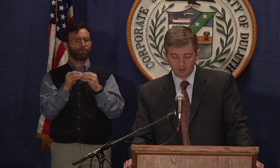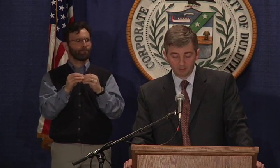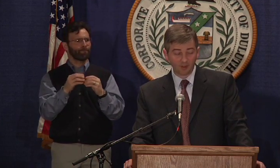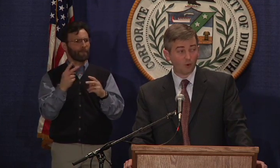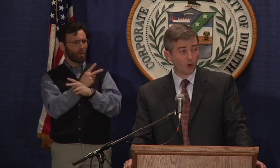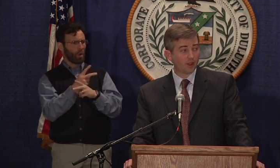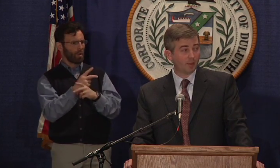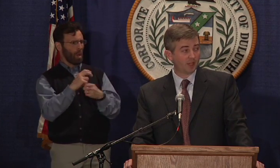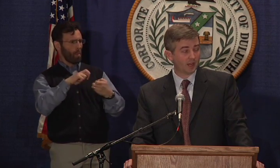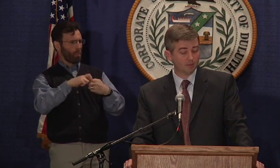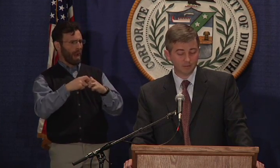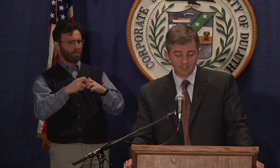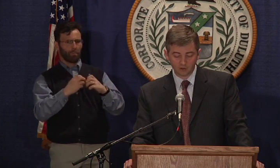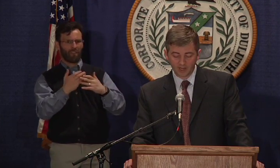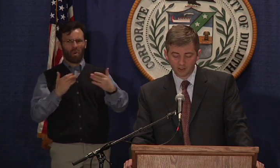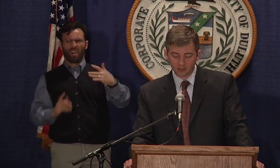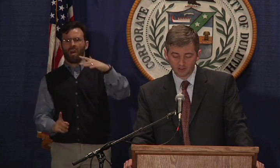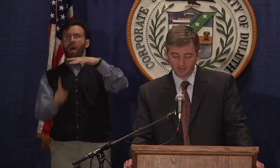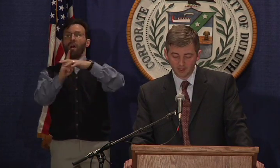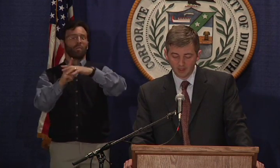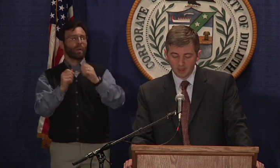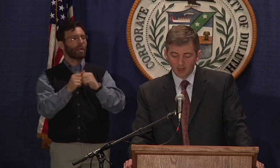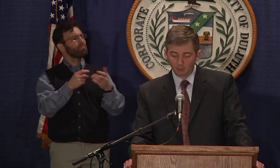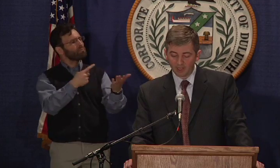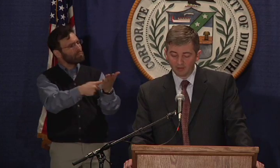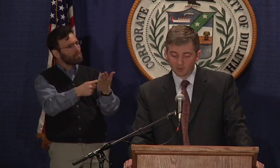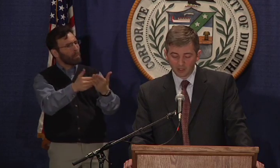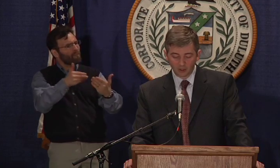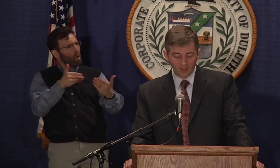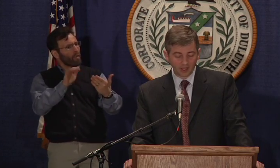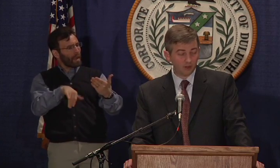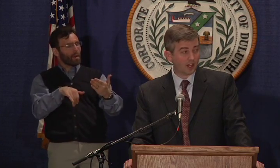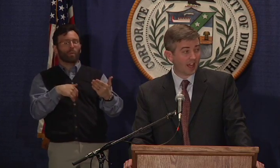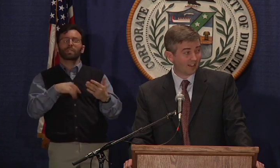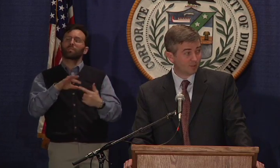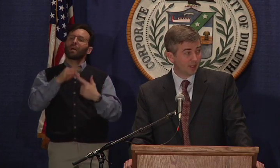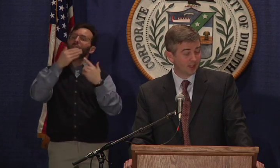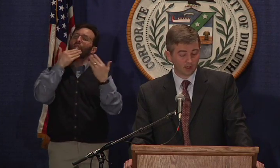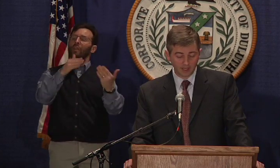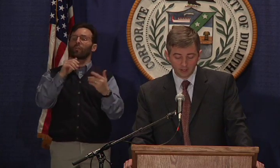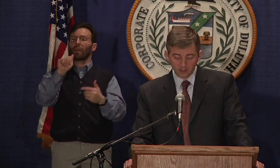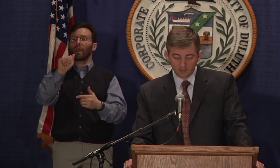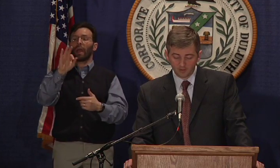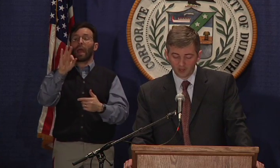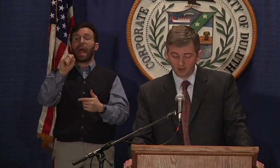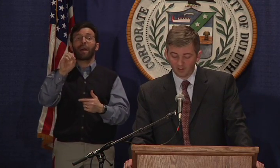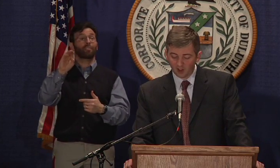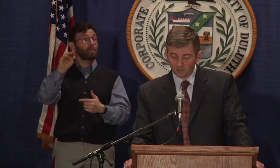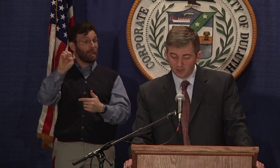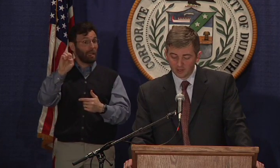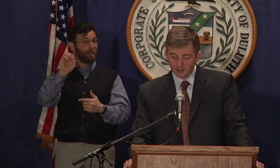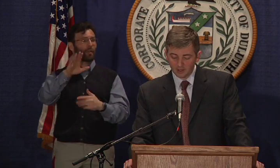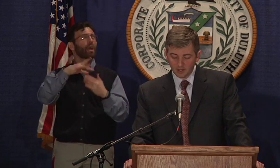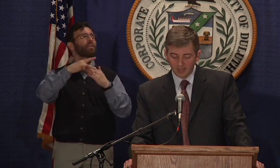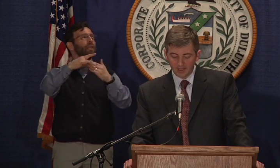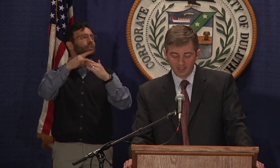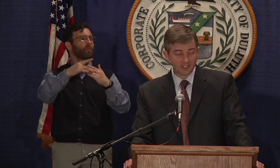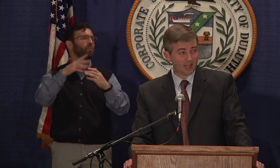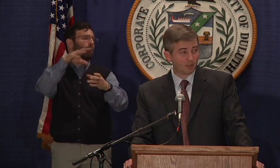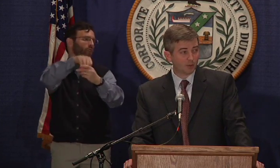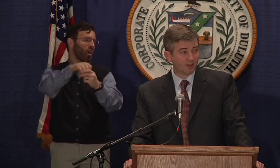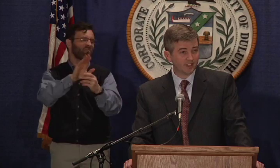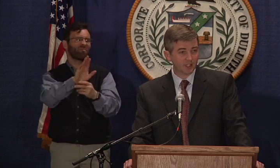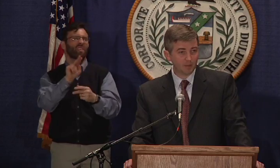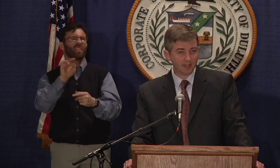that before they become distractions. I want to give a special thank you to AFSCME and their leadership for their involvement in